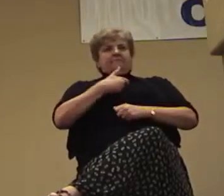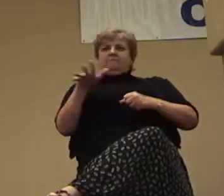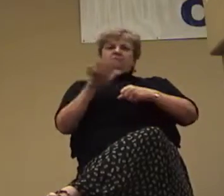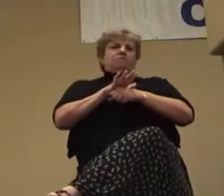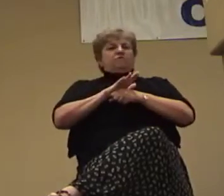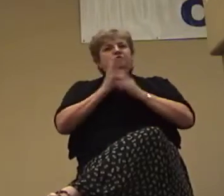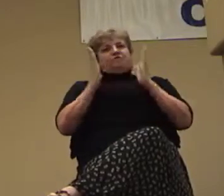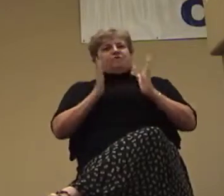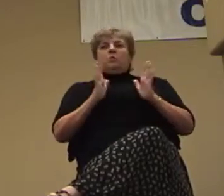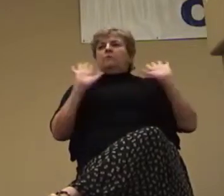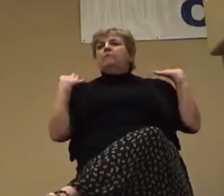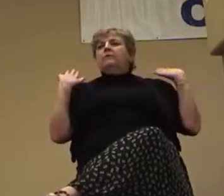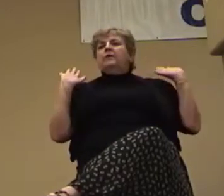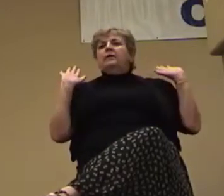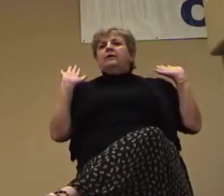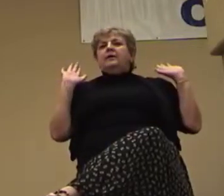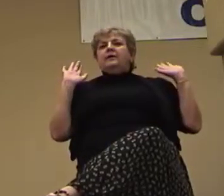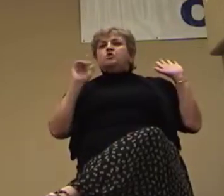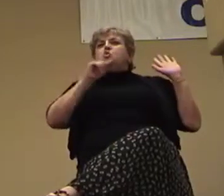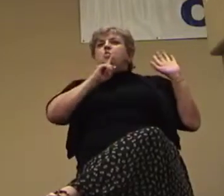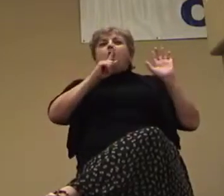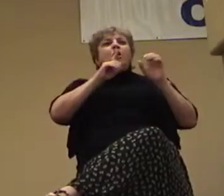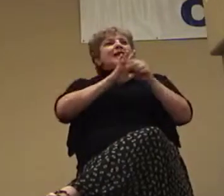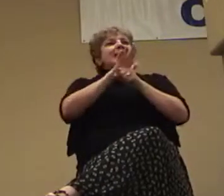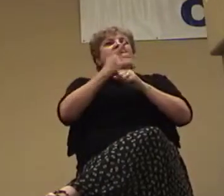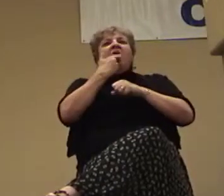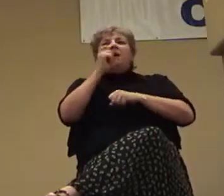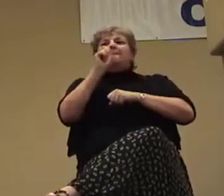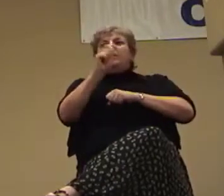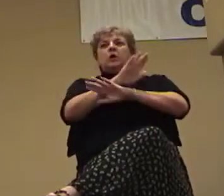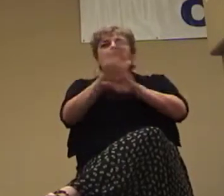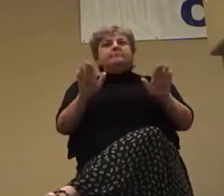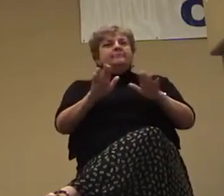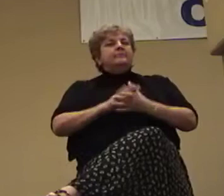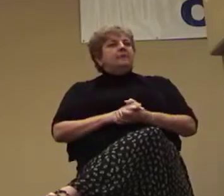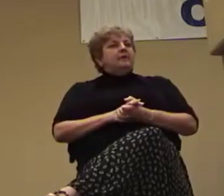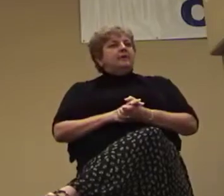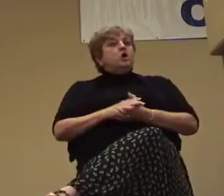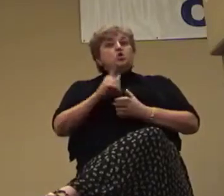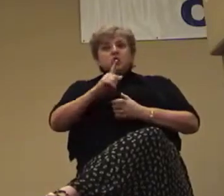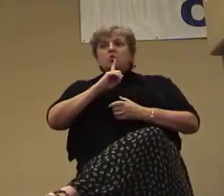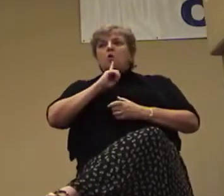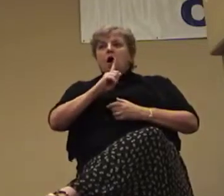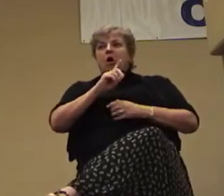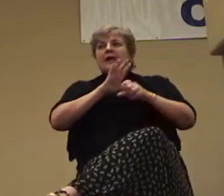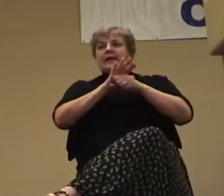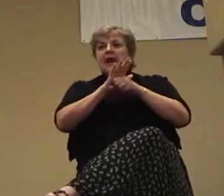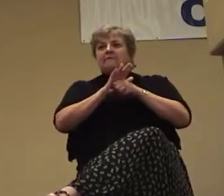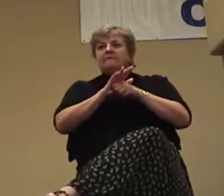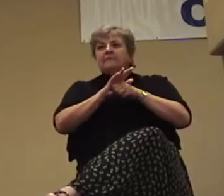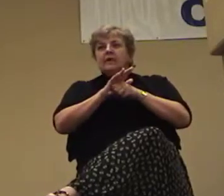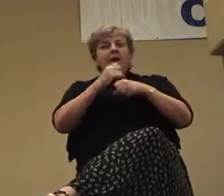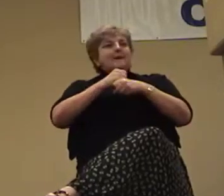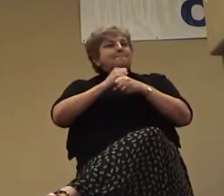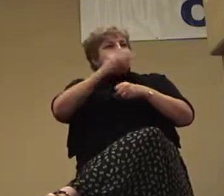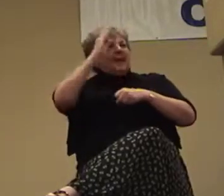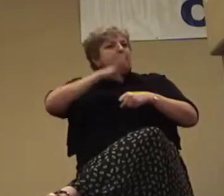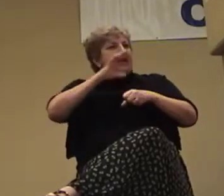this. Here, now, you are enough. Period. You are enough. Make them work for it. They think men don't want, but they do want to work